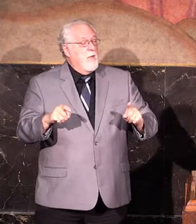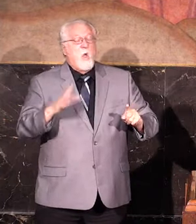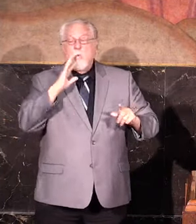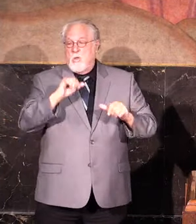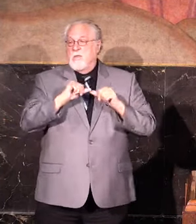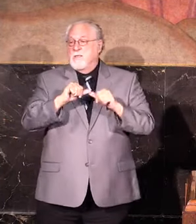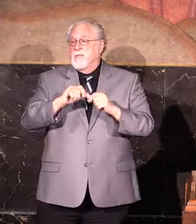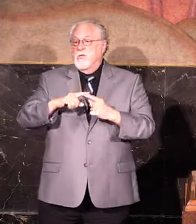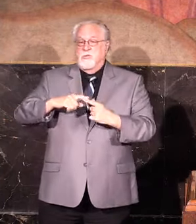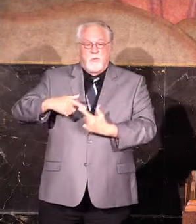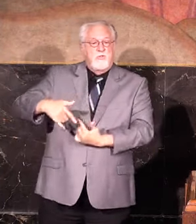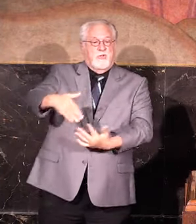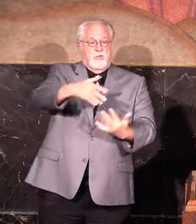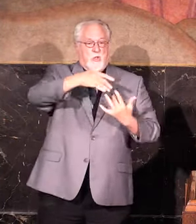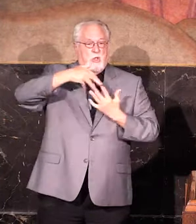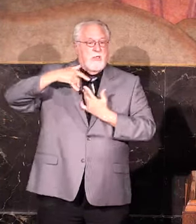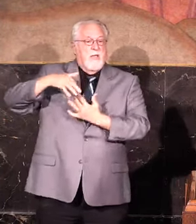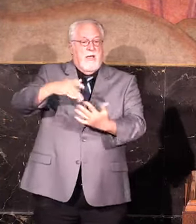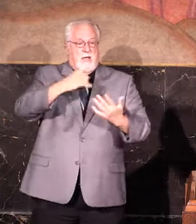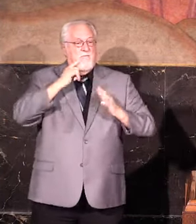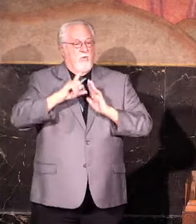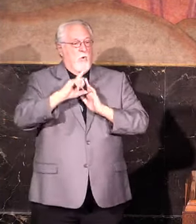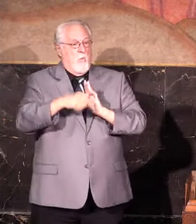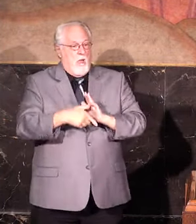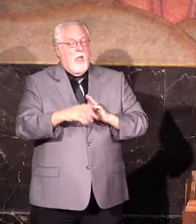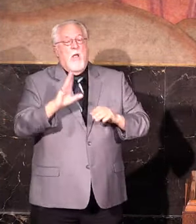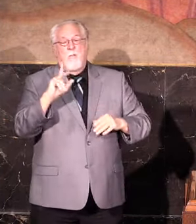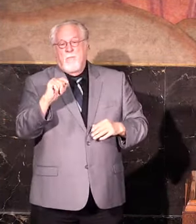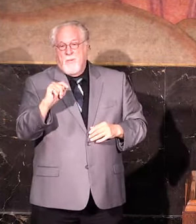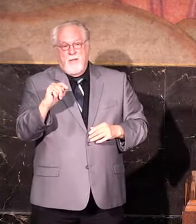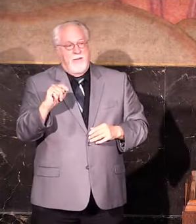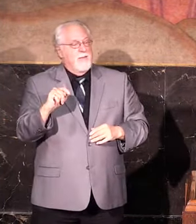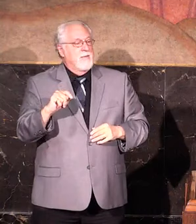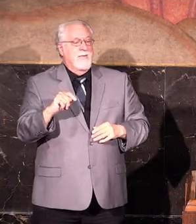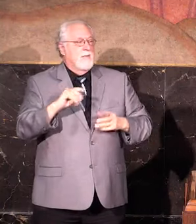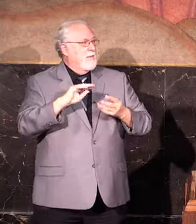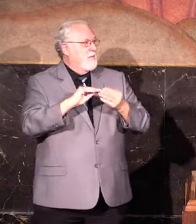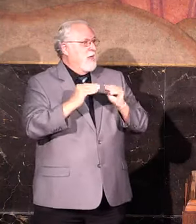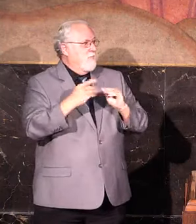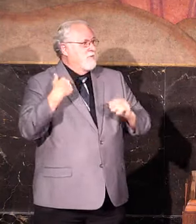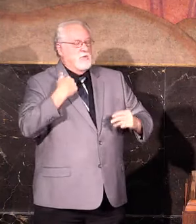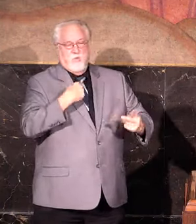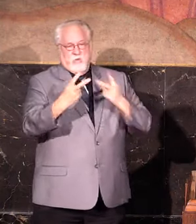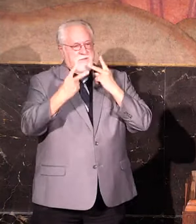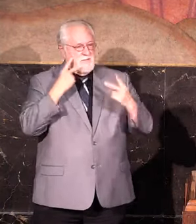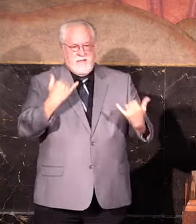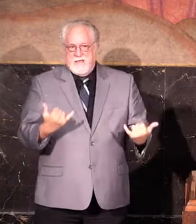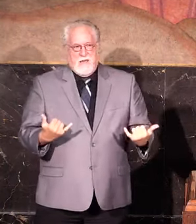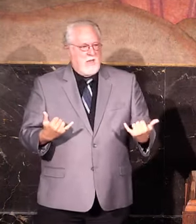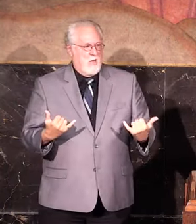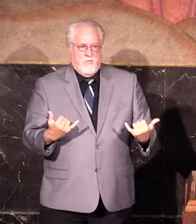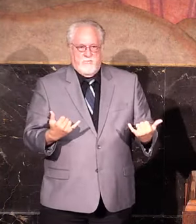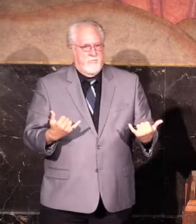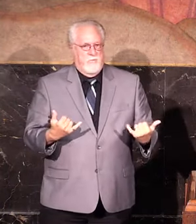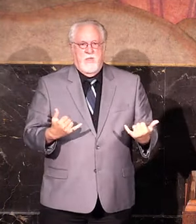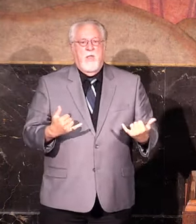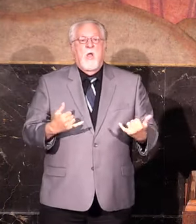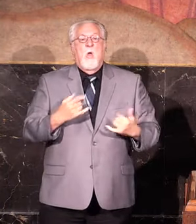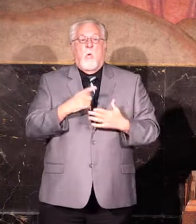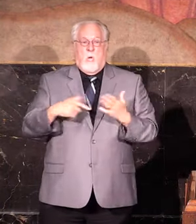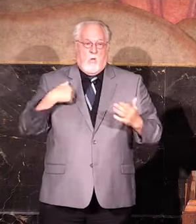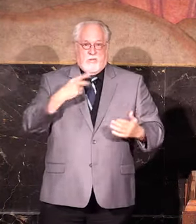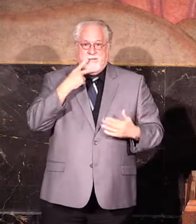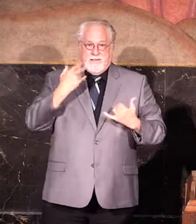continue circulating for a while. But those are not numbers that we're seeing now, are much better than